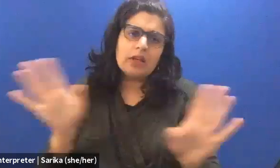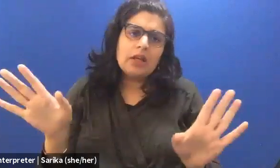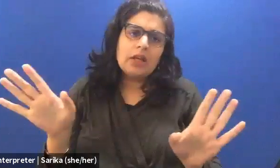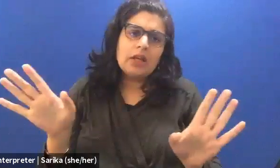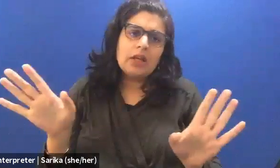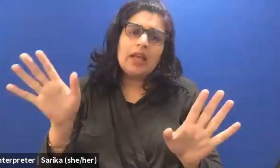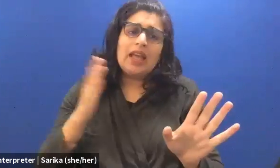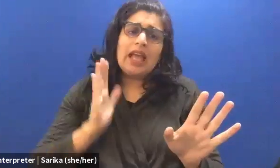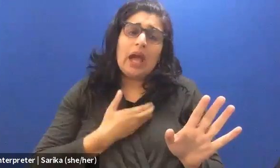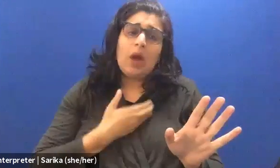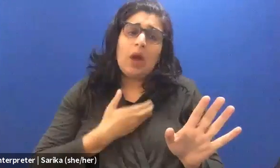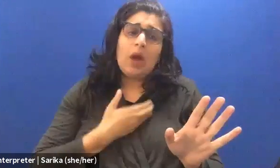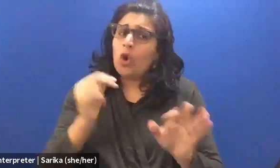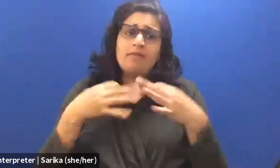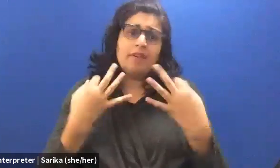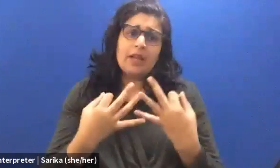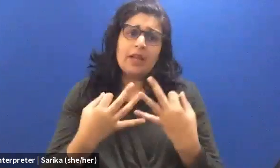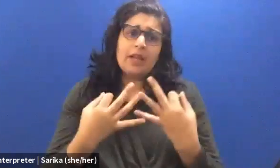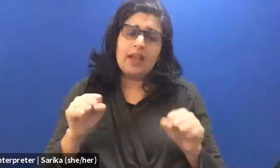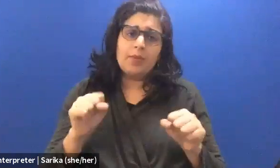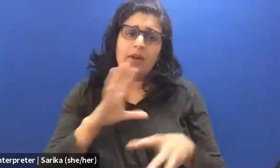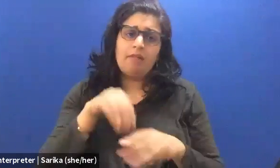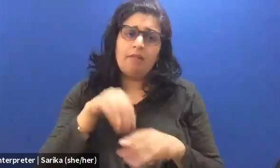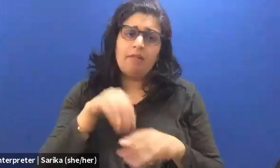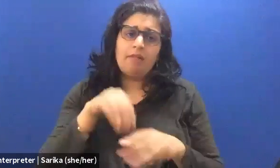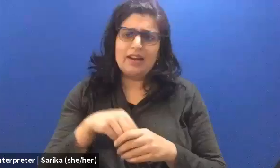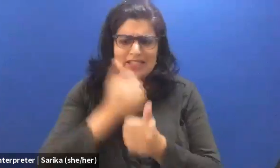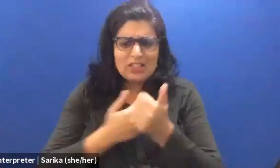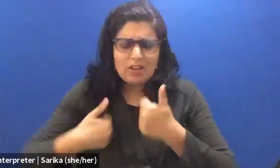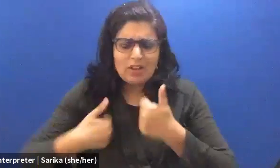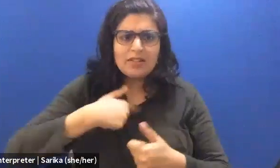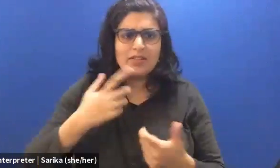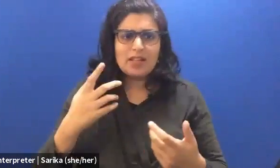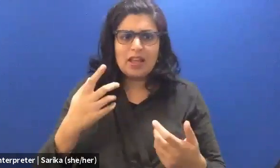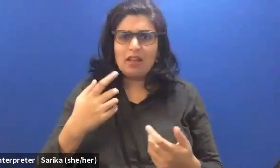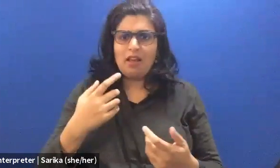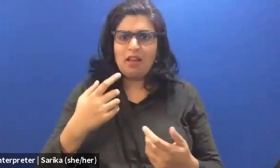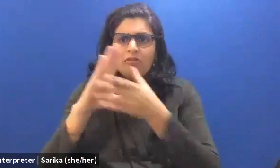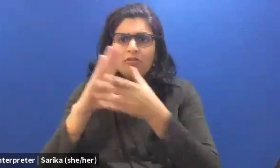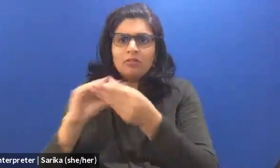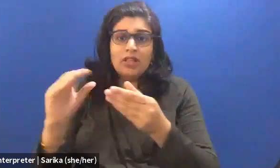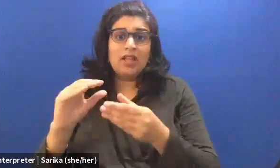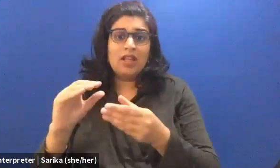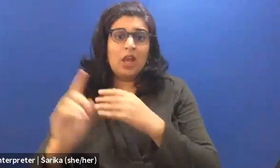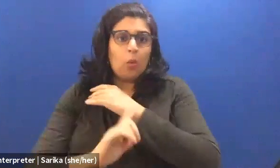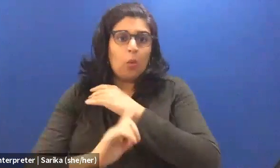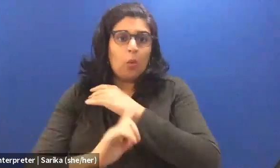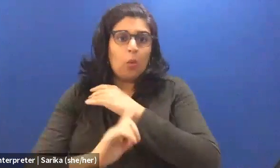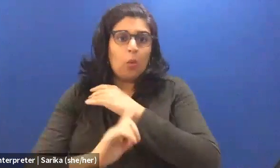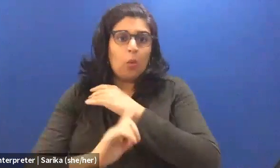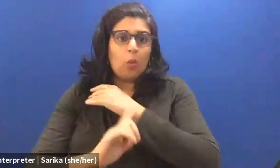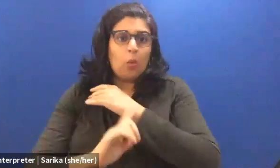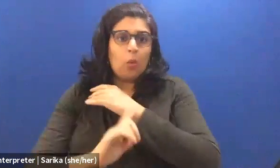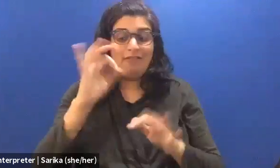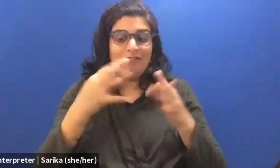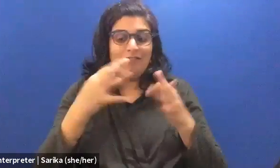own family. And I think each one of us could tell stories about what retaliation looks like when it's a family against a family, right?